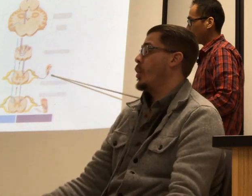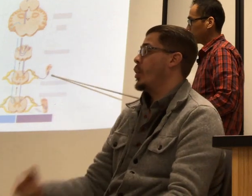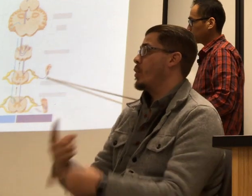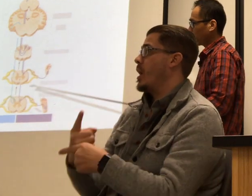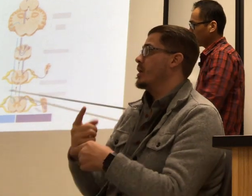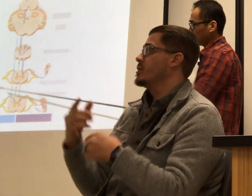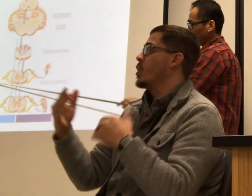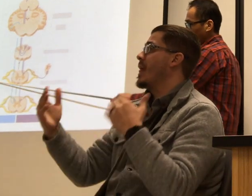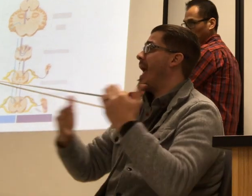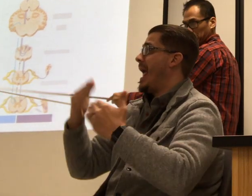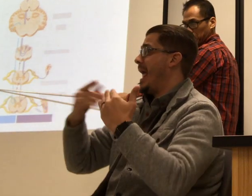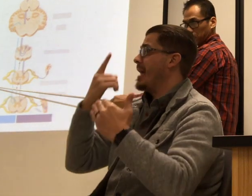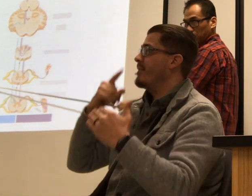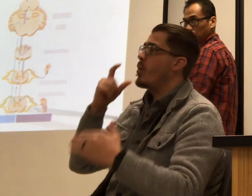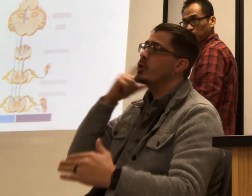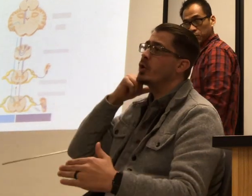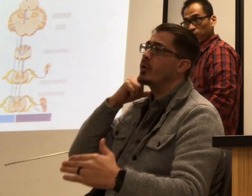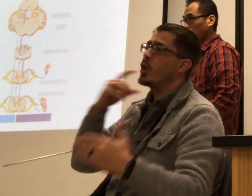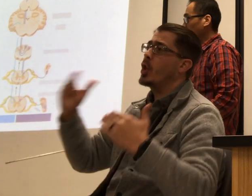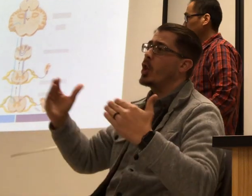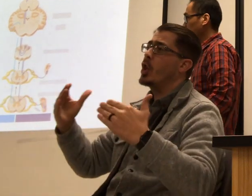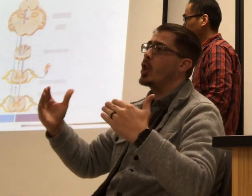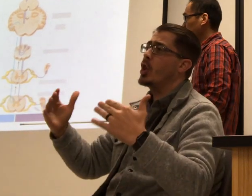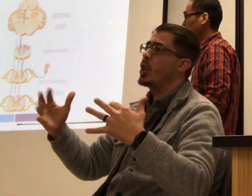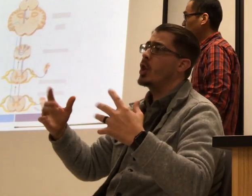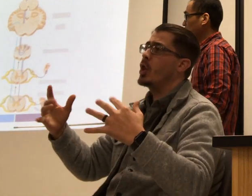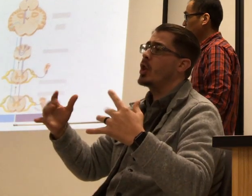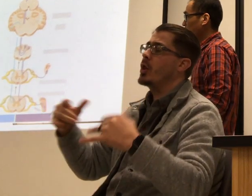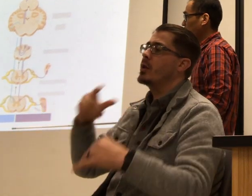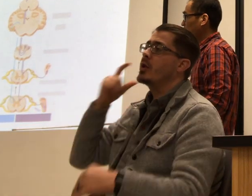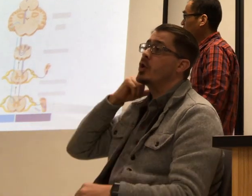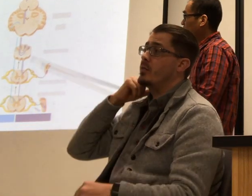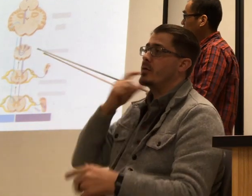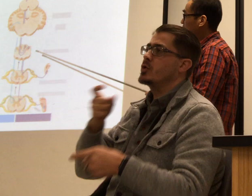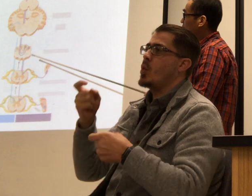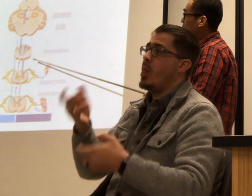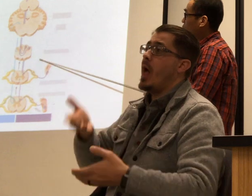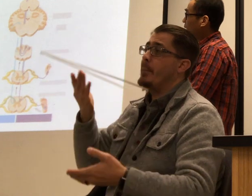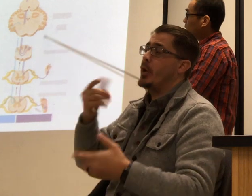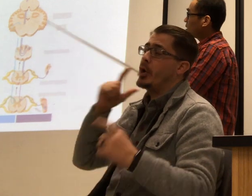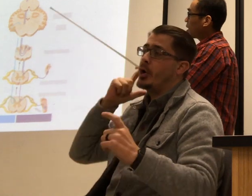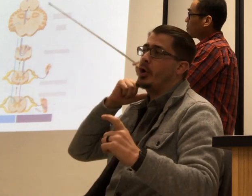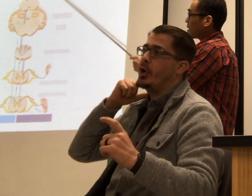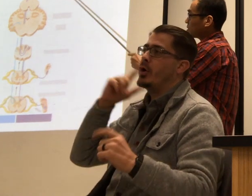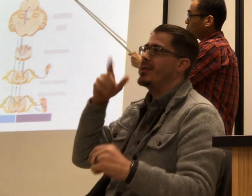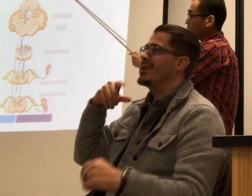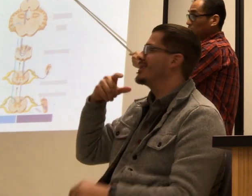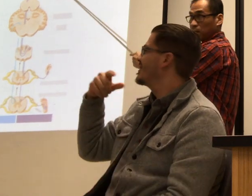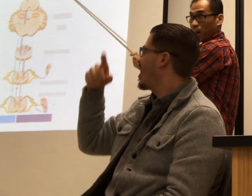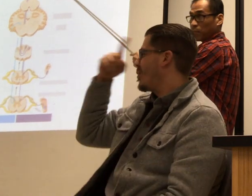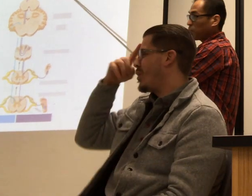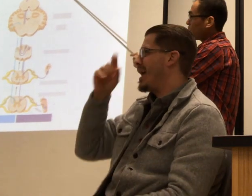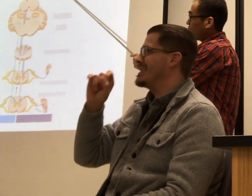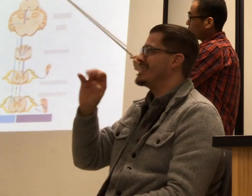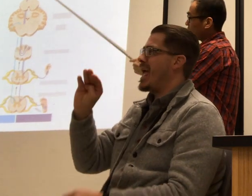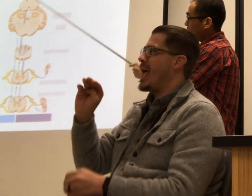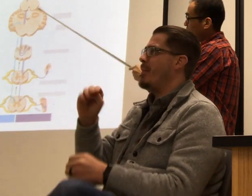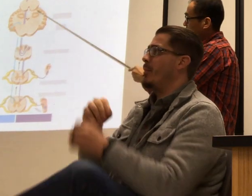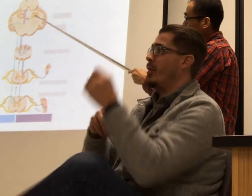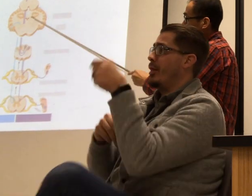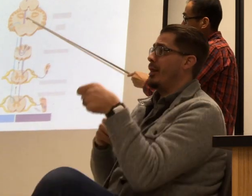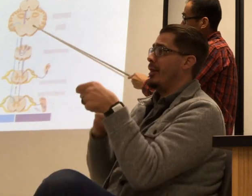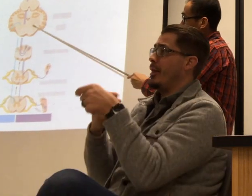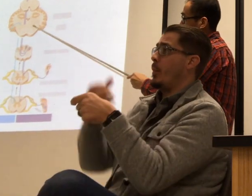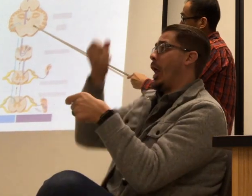the hand is for the cervical region. The cervical region controls the upper extremity. This is all brain stem, and that's the brain on top. So